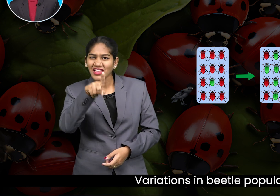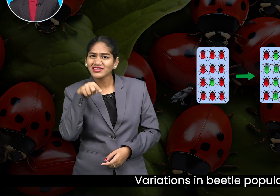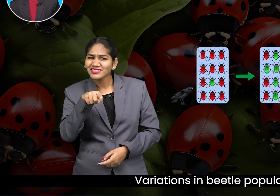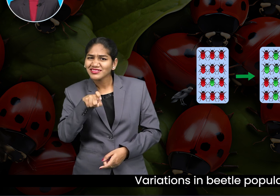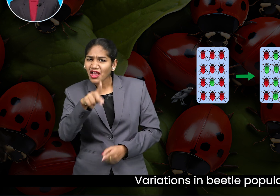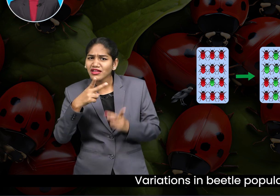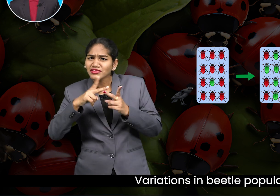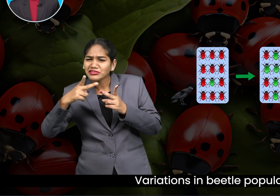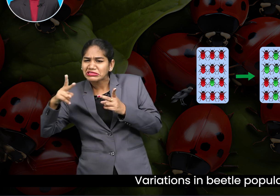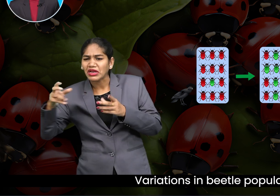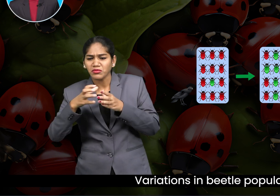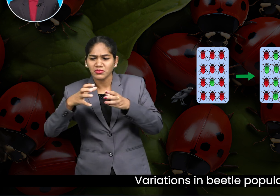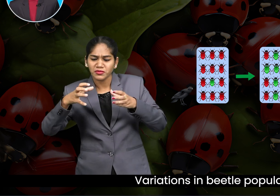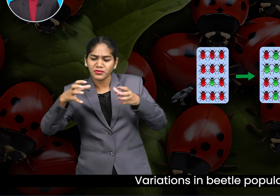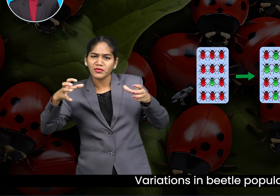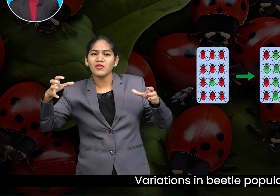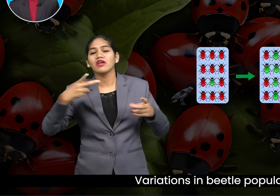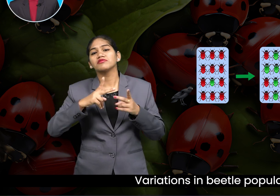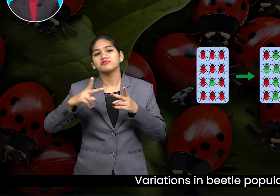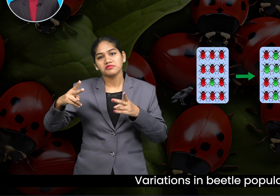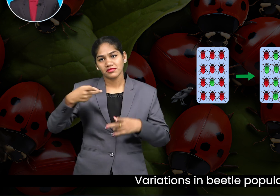Variations in beetle population.